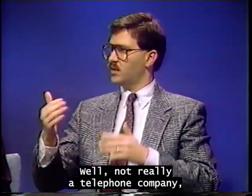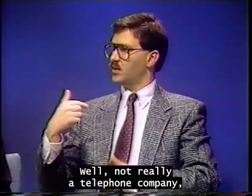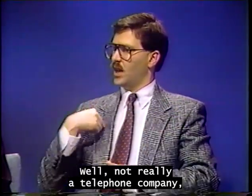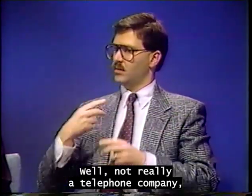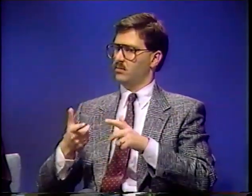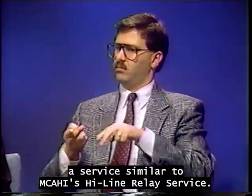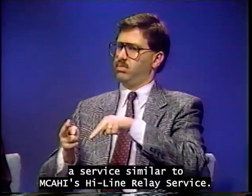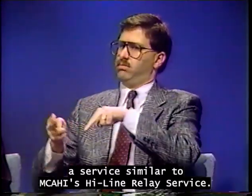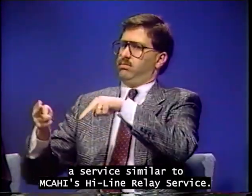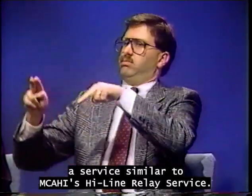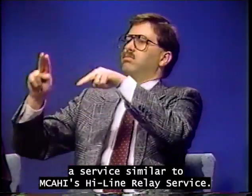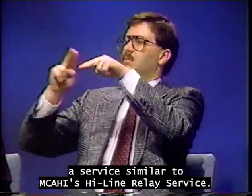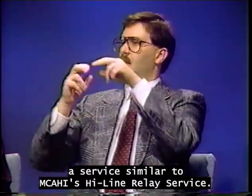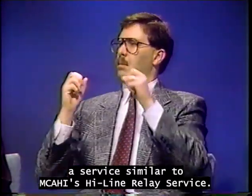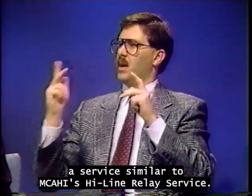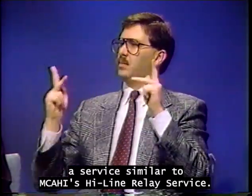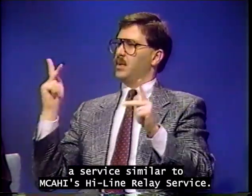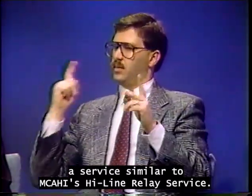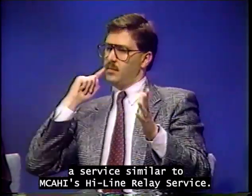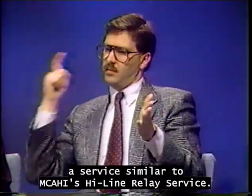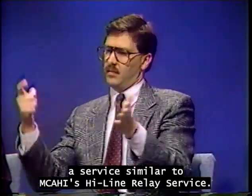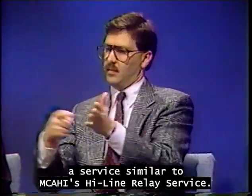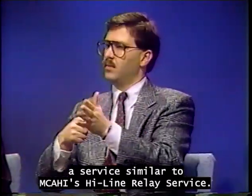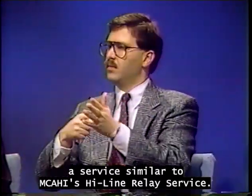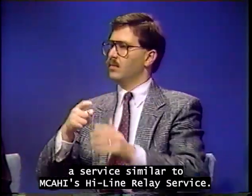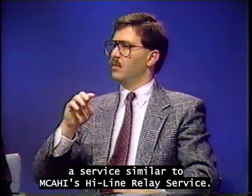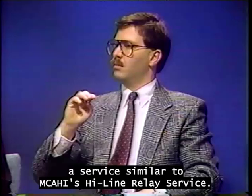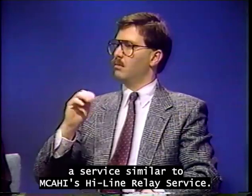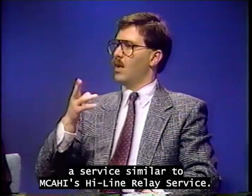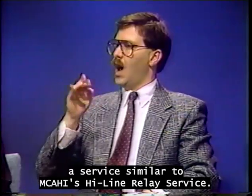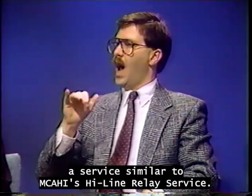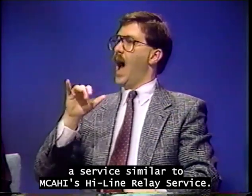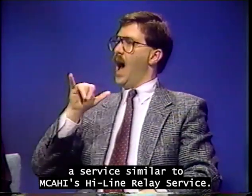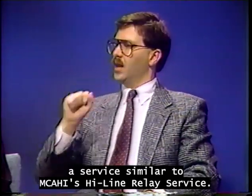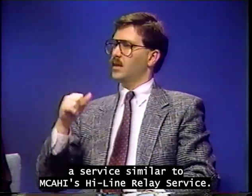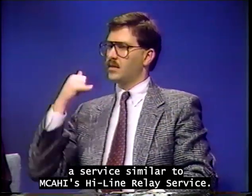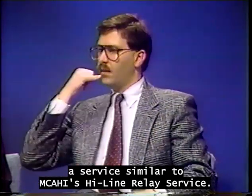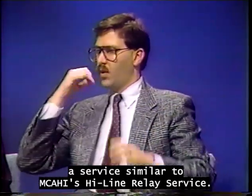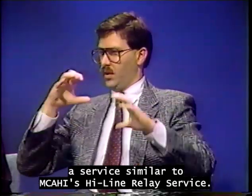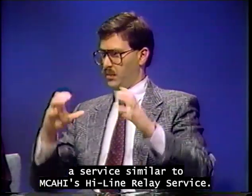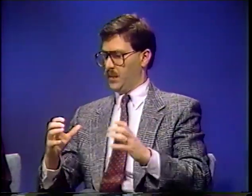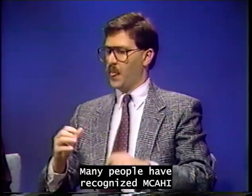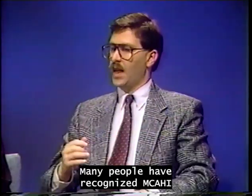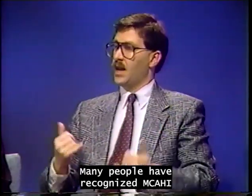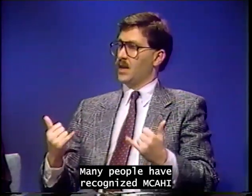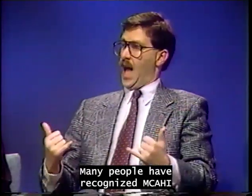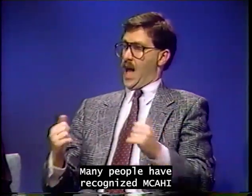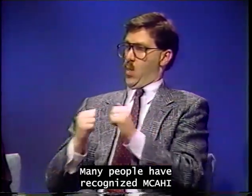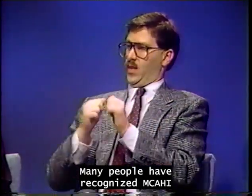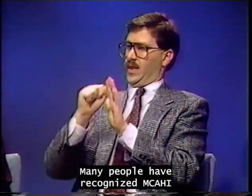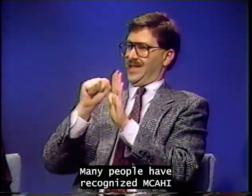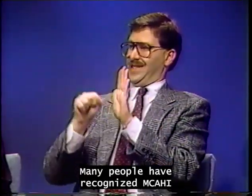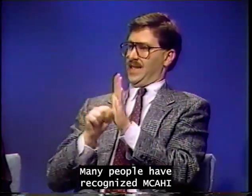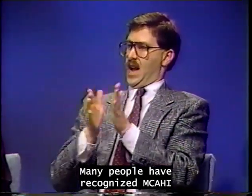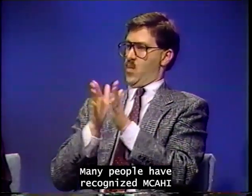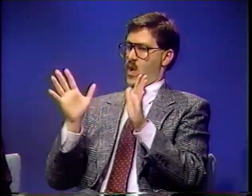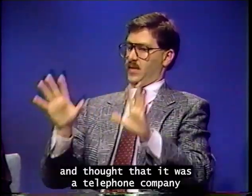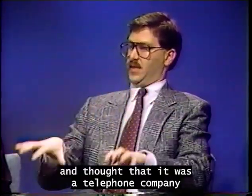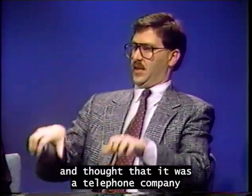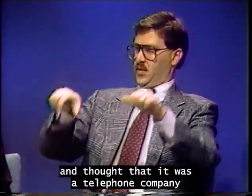company, a service similar to MCI's Highline Relay Service. Many people have recognized MCI and thought